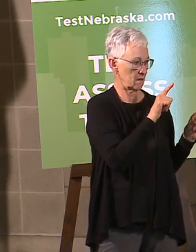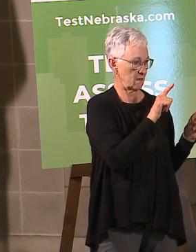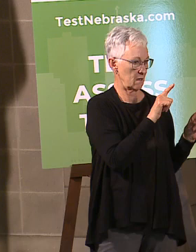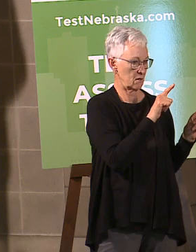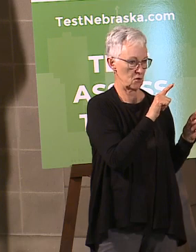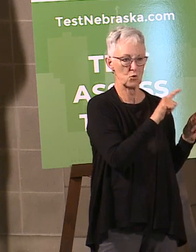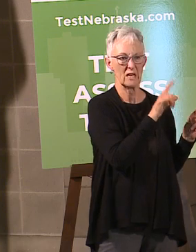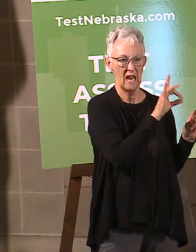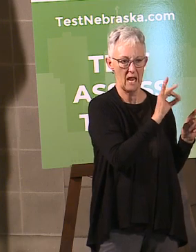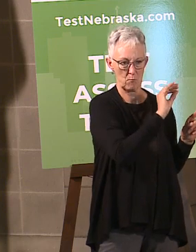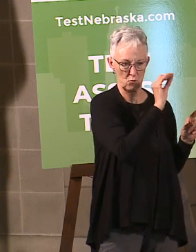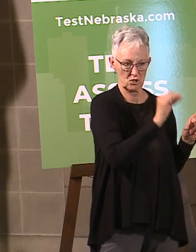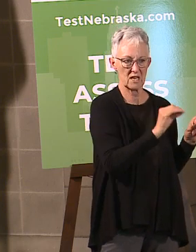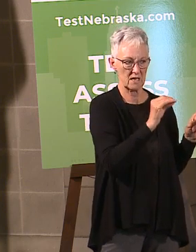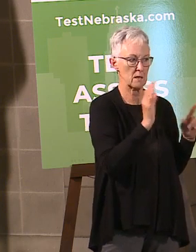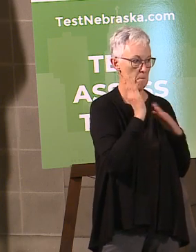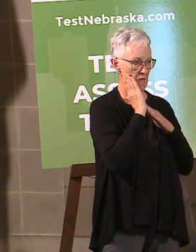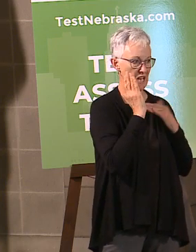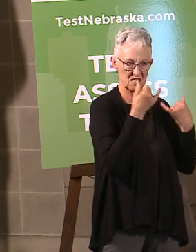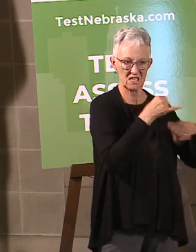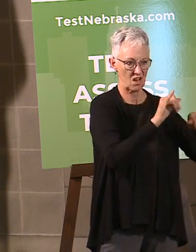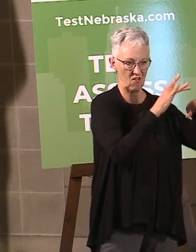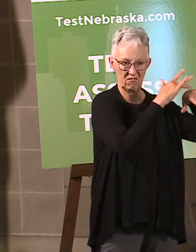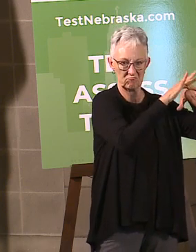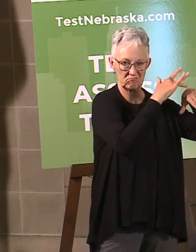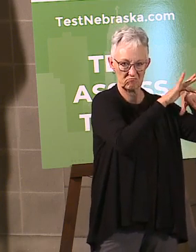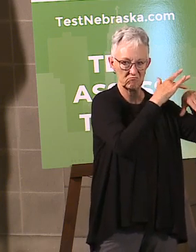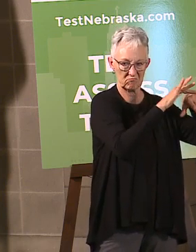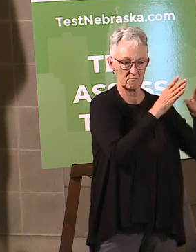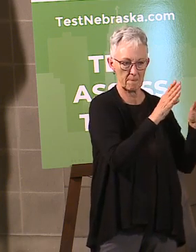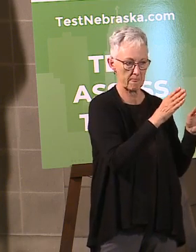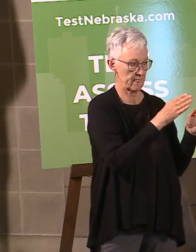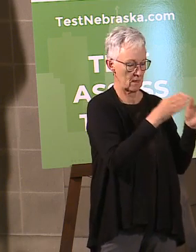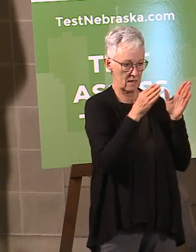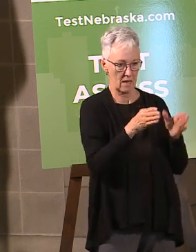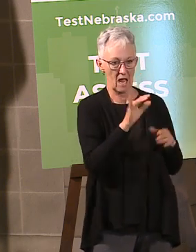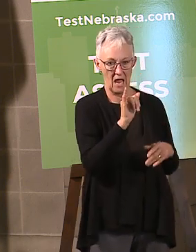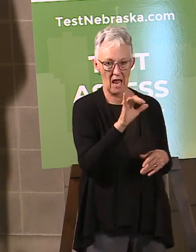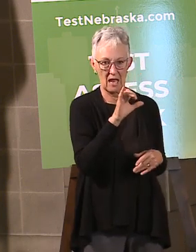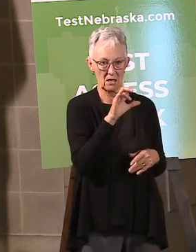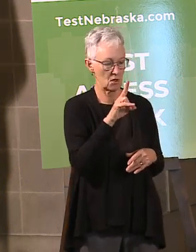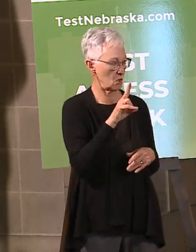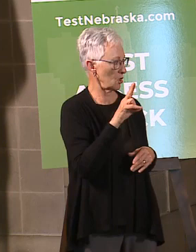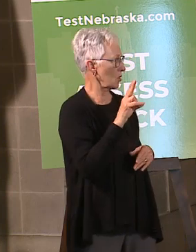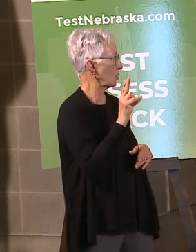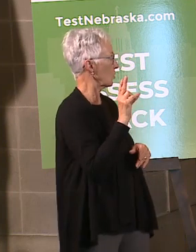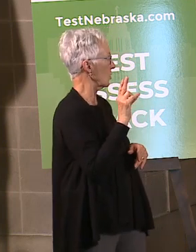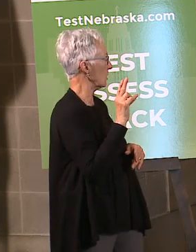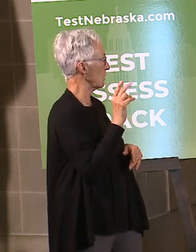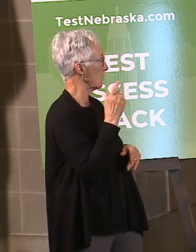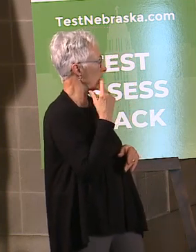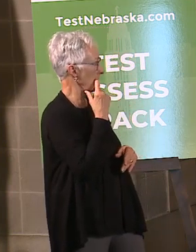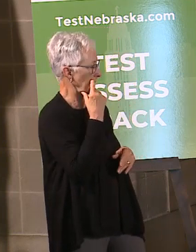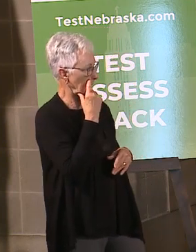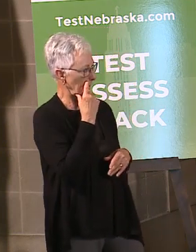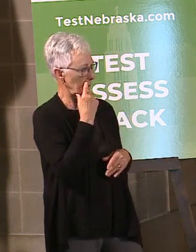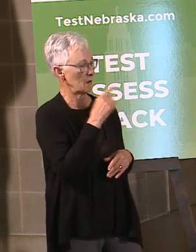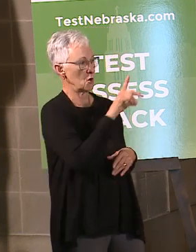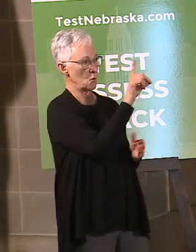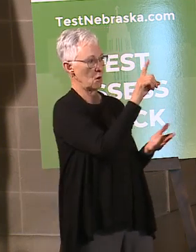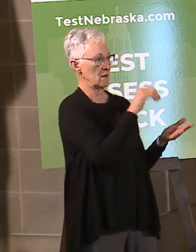about a 28%, 29% availability. ICU occupancy How many total available? out